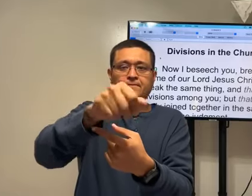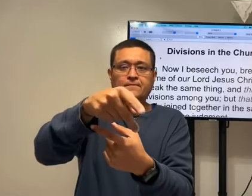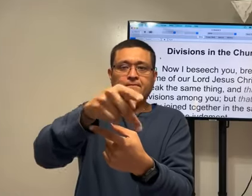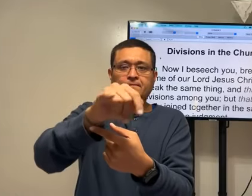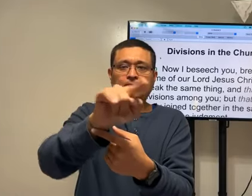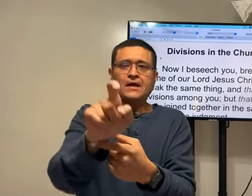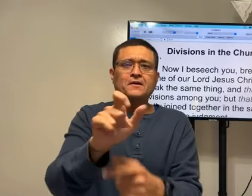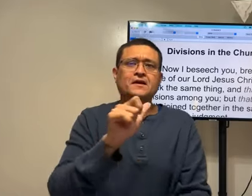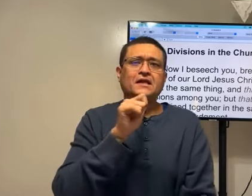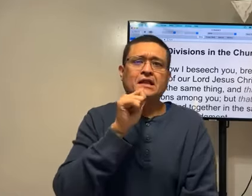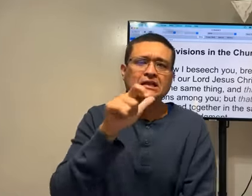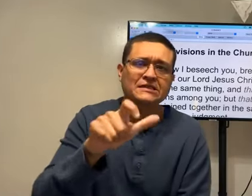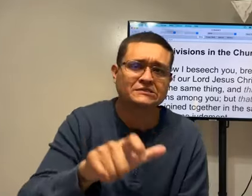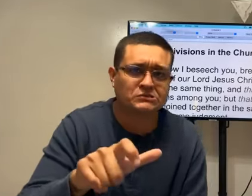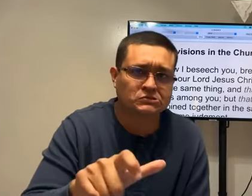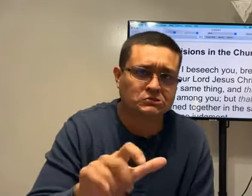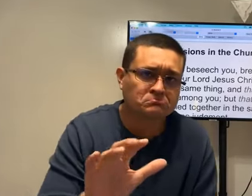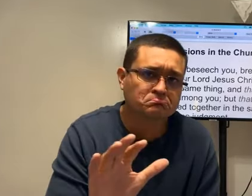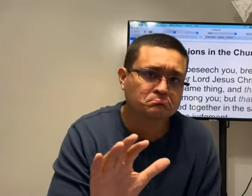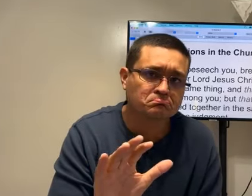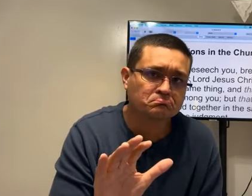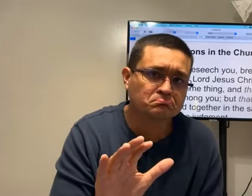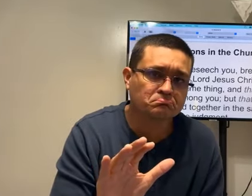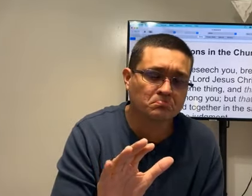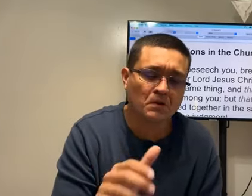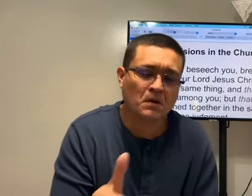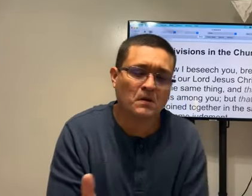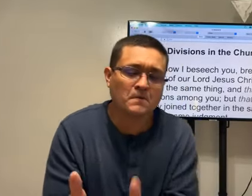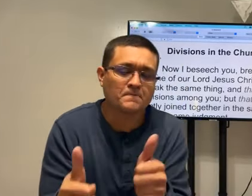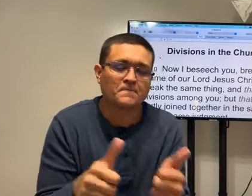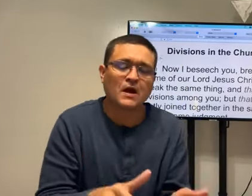Baptize Not. Some people believe that you don't need baptism.